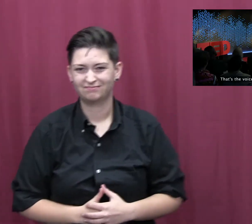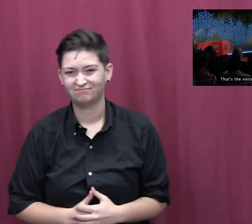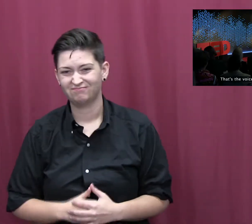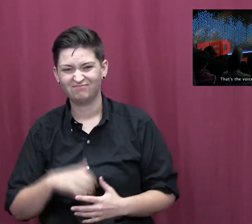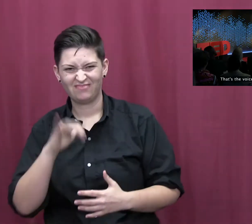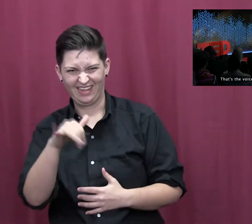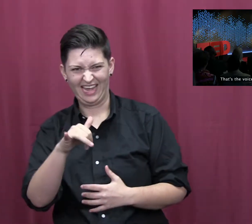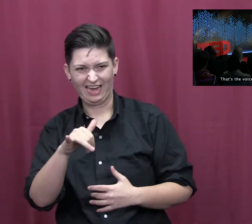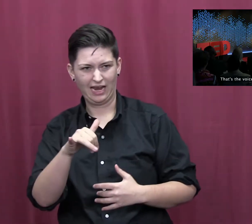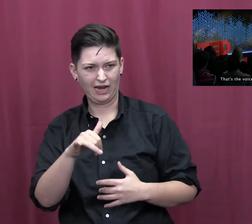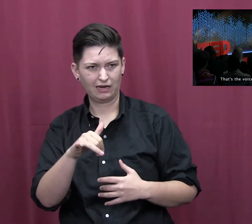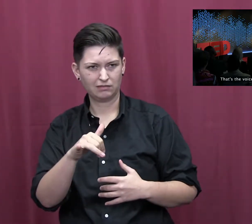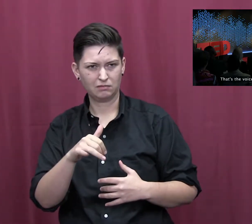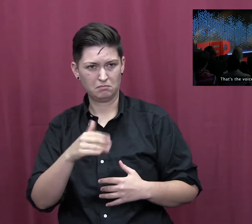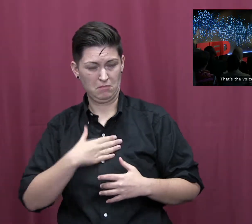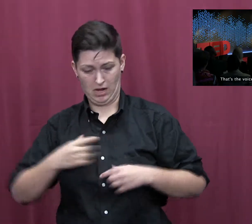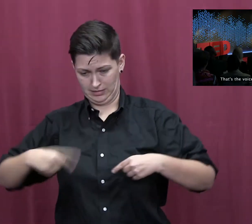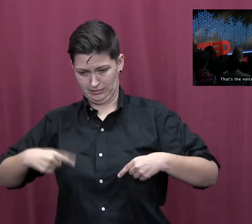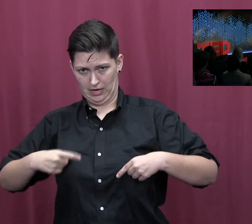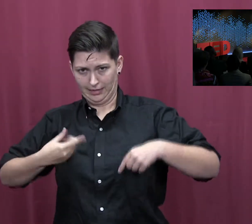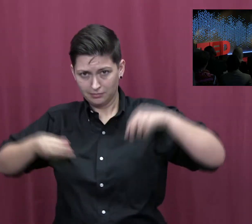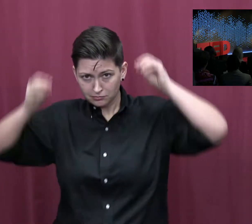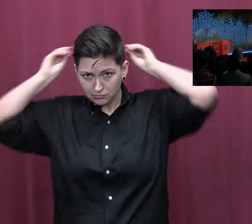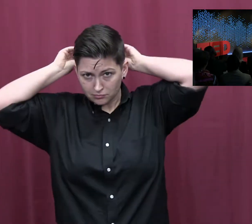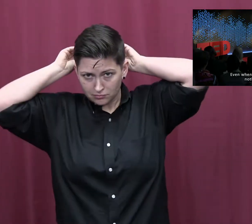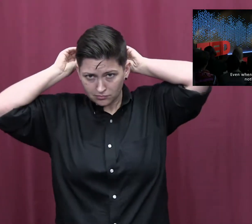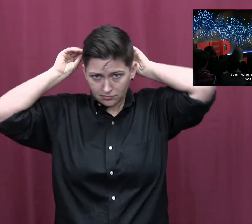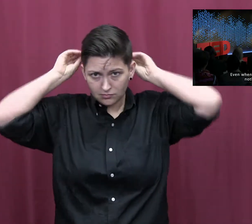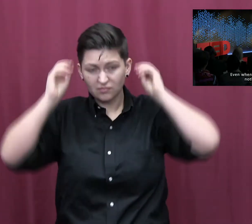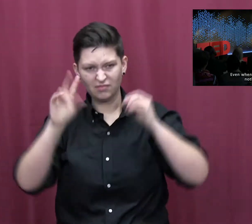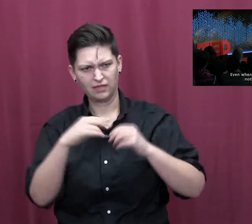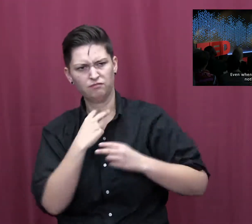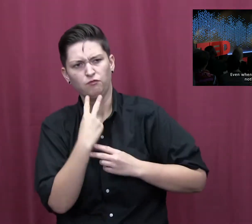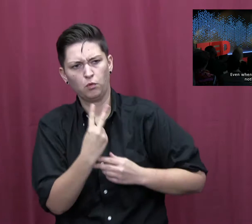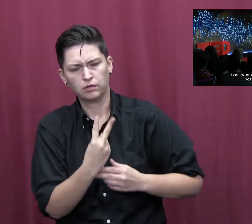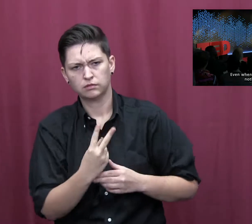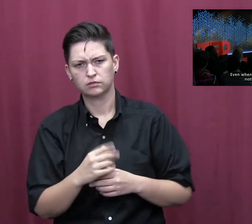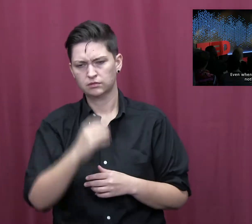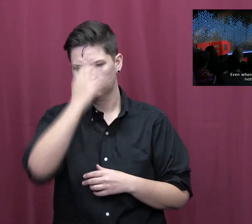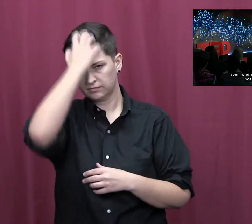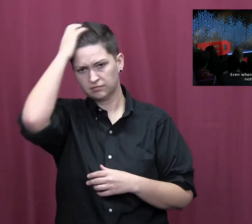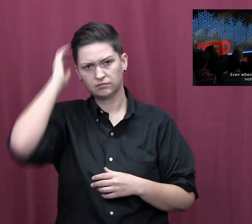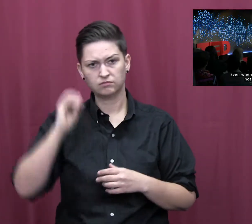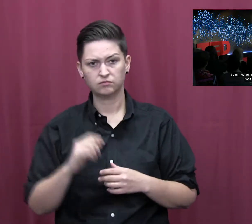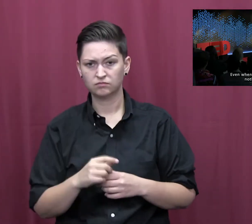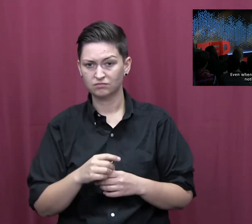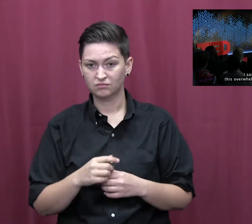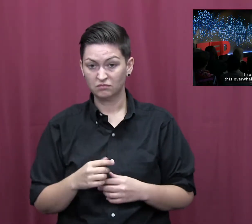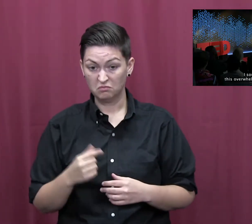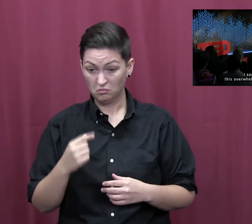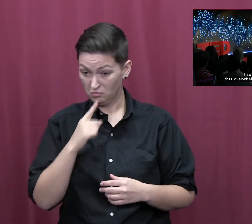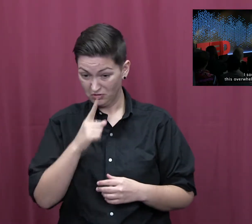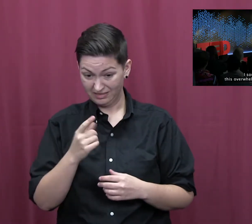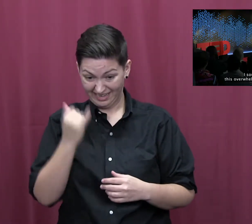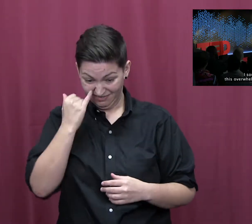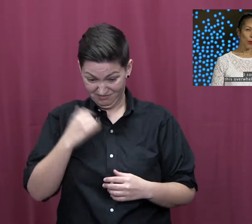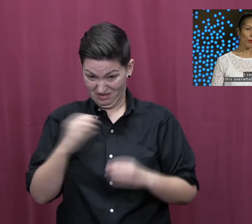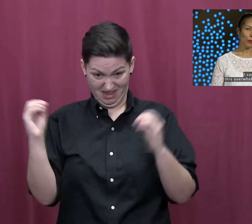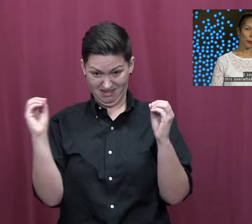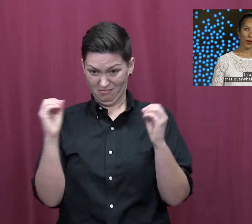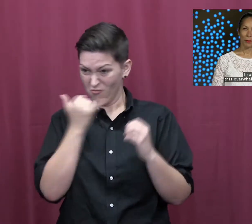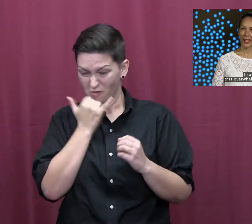That's the voice of my anxiety talking. Even when there's absolutely nothing wrong, I sometimes get